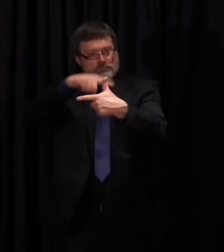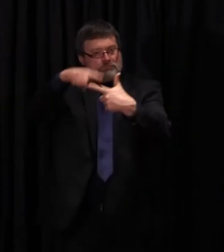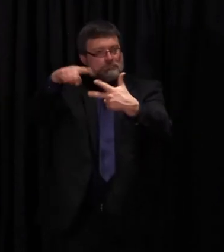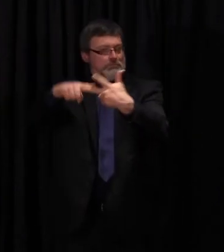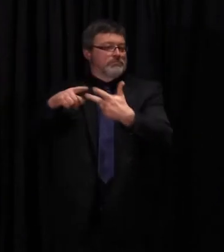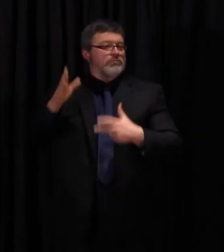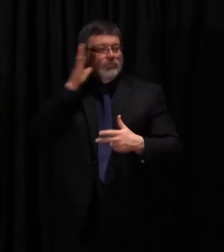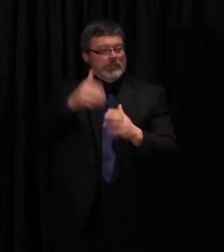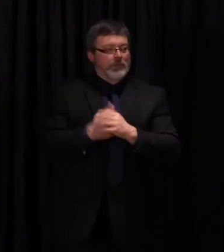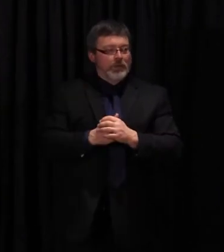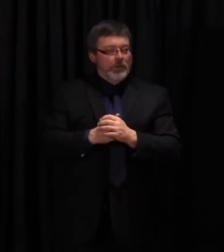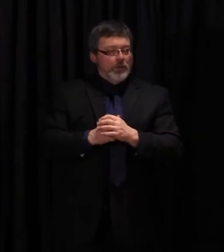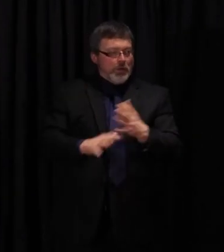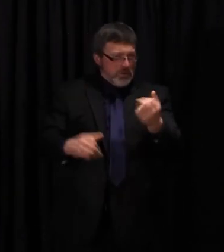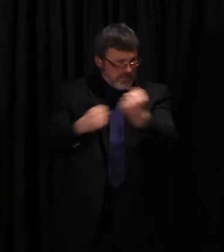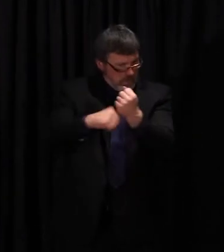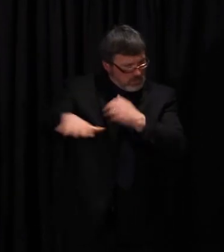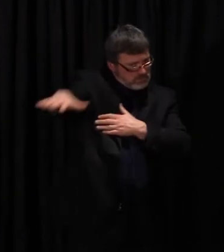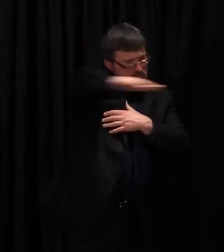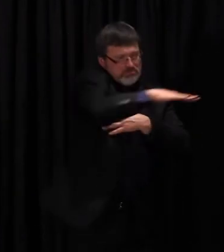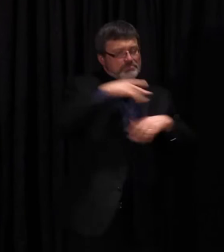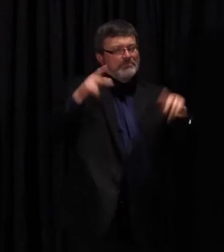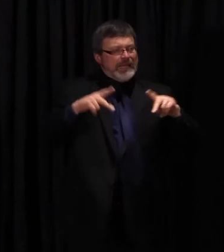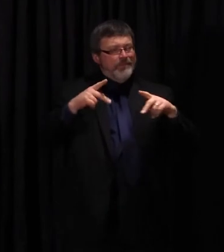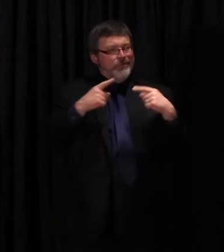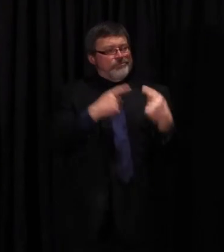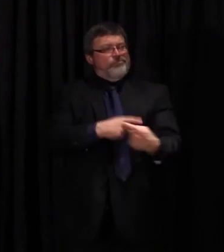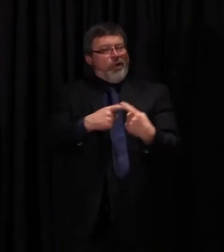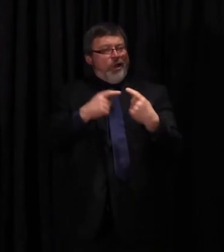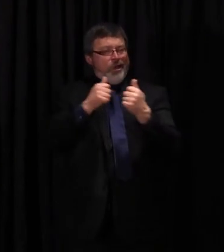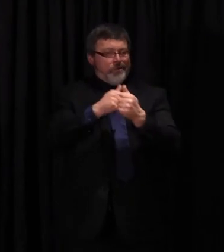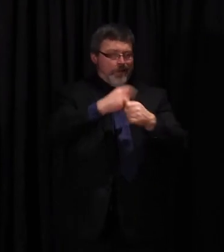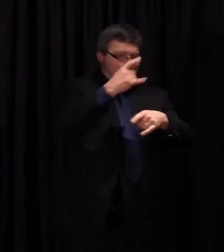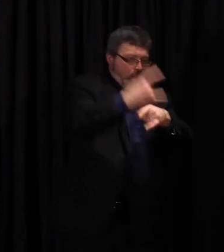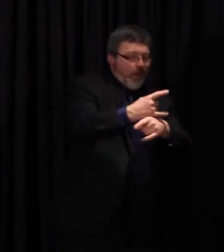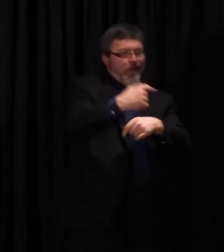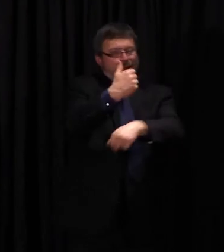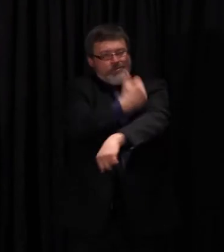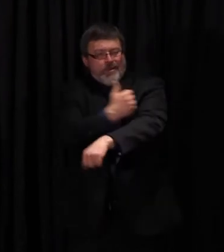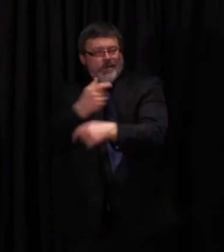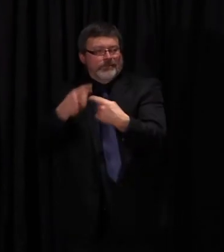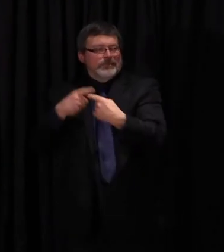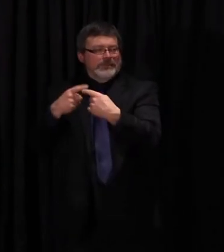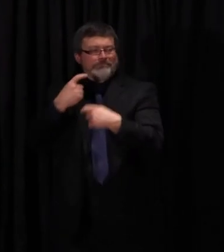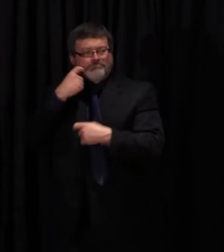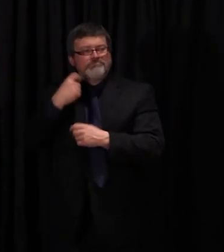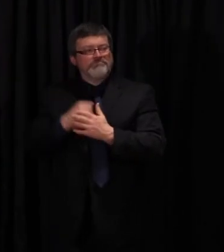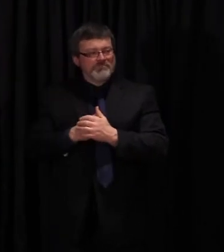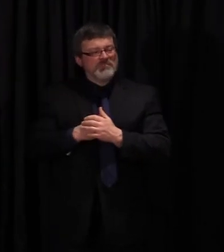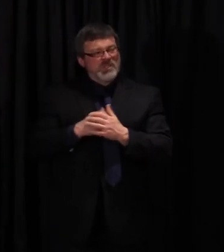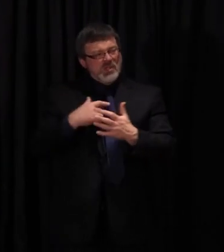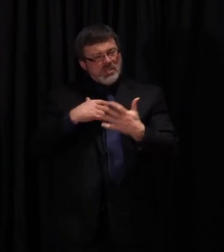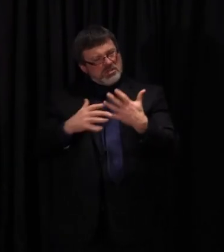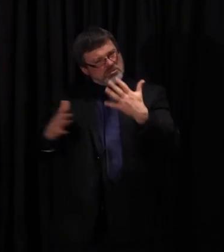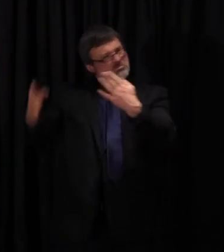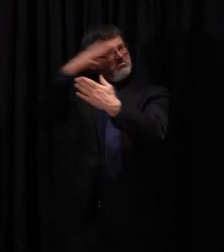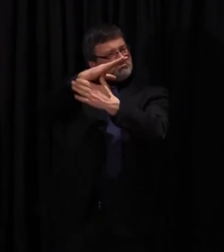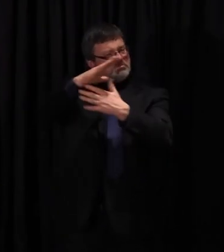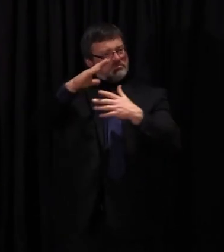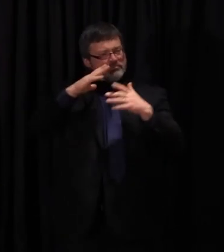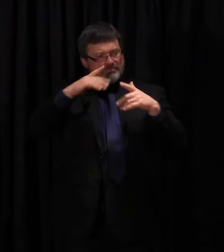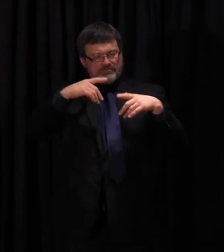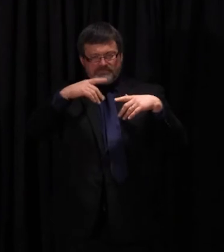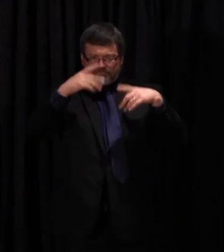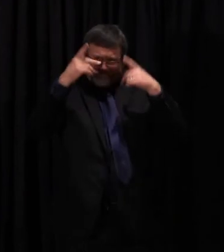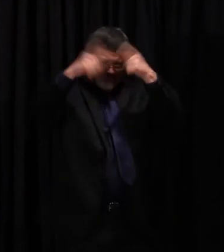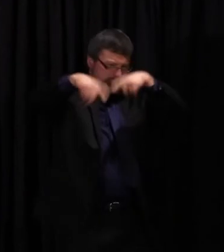Supporting those dealing with substance misuse and addiction have been a priority and a commitment we've all shared for nearly a